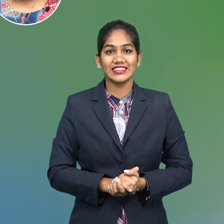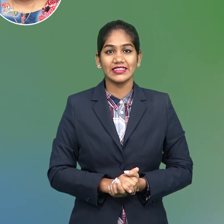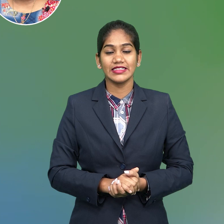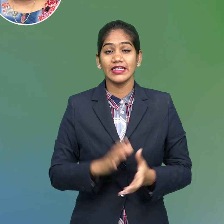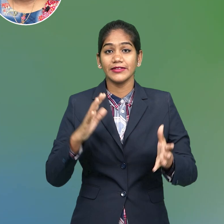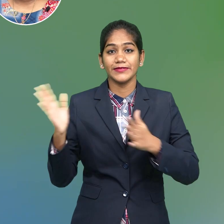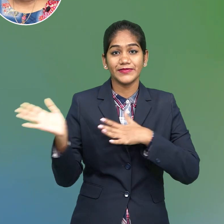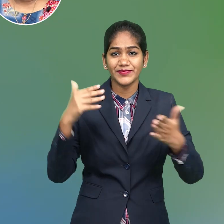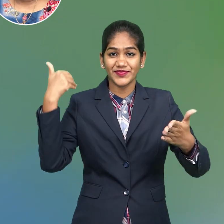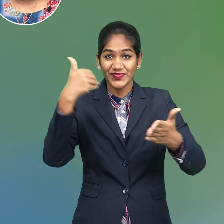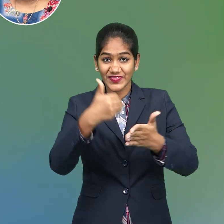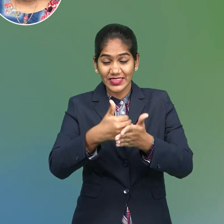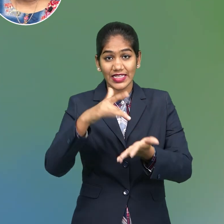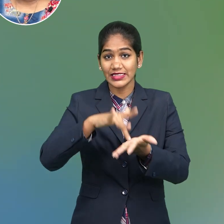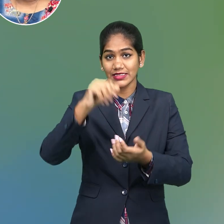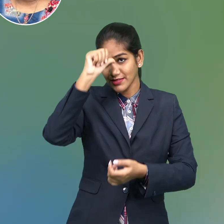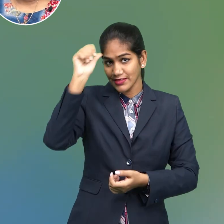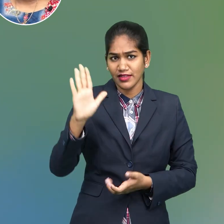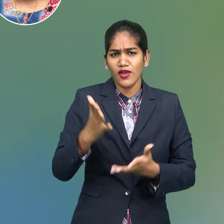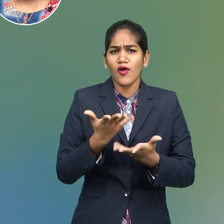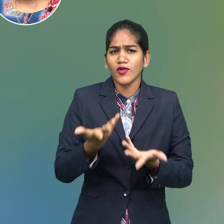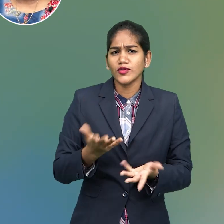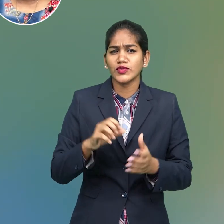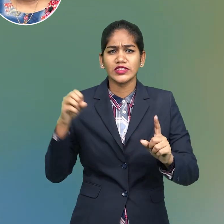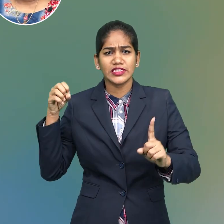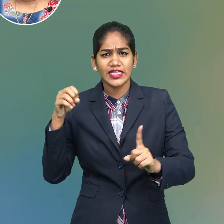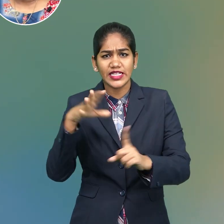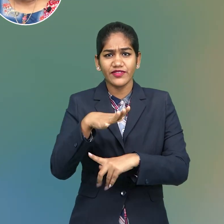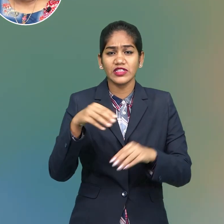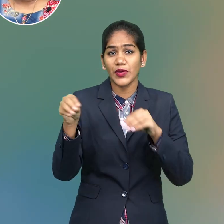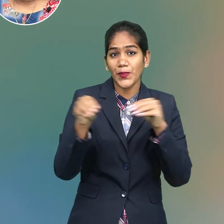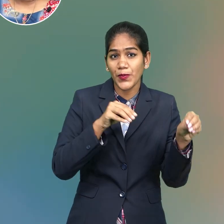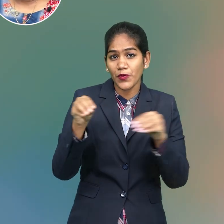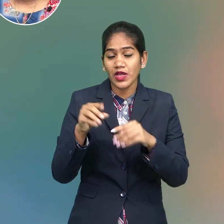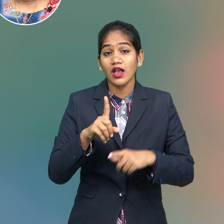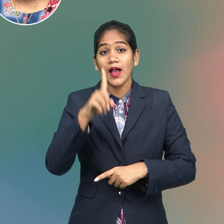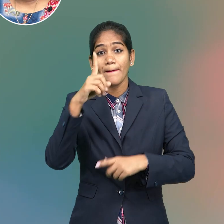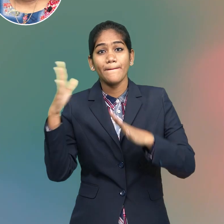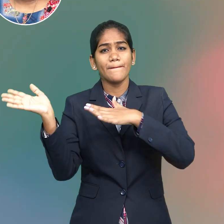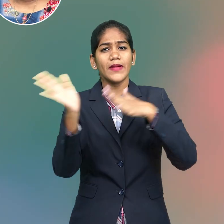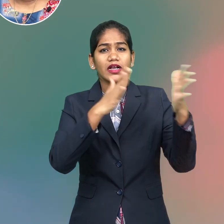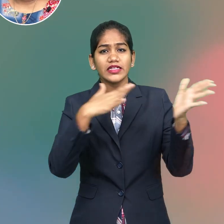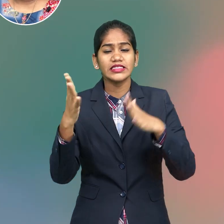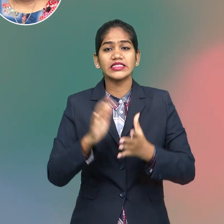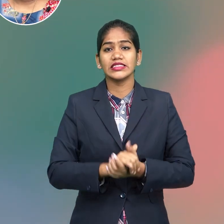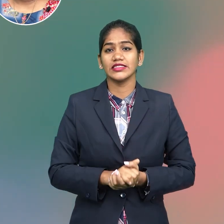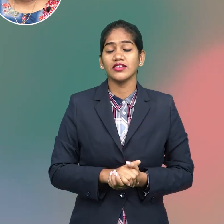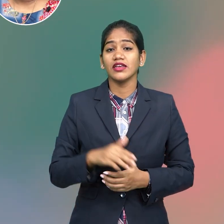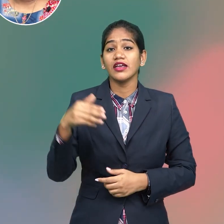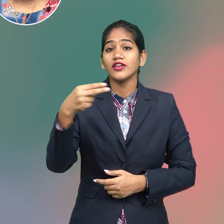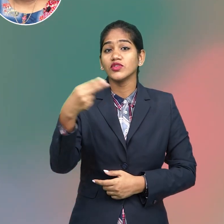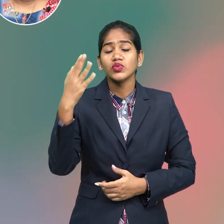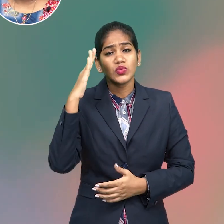The climate of India is also affected by the movement of upper air currents